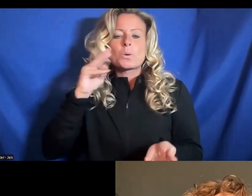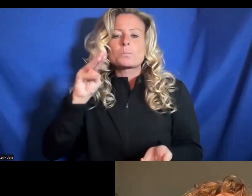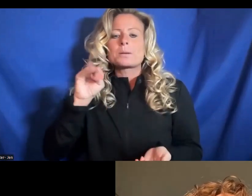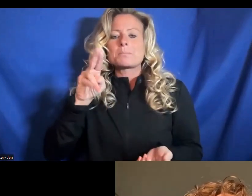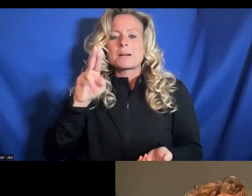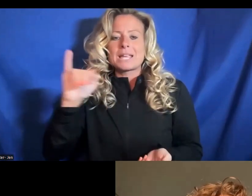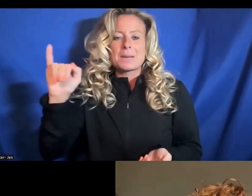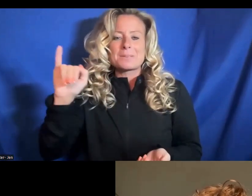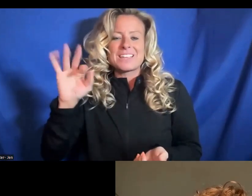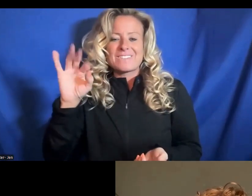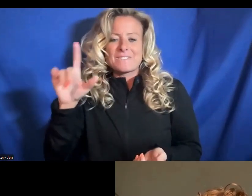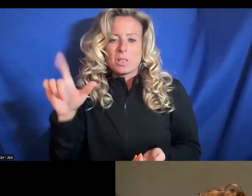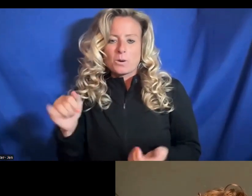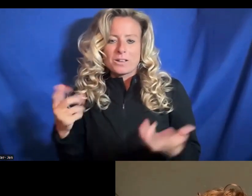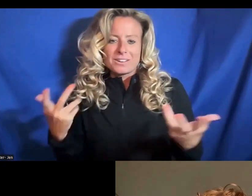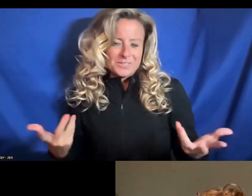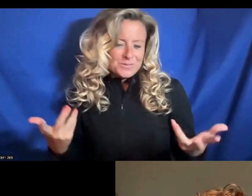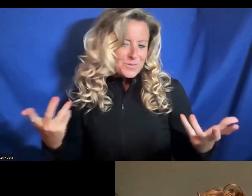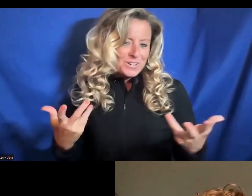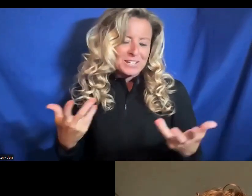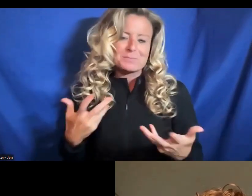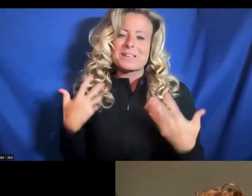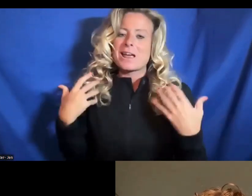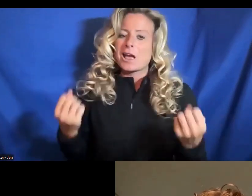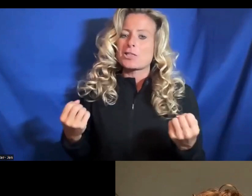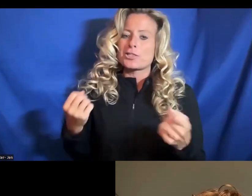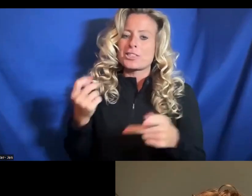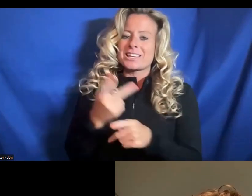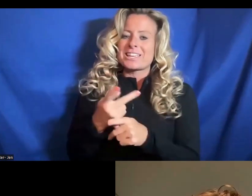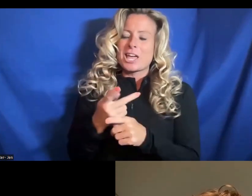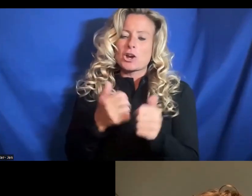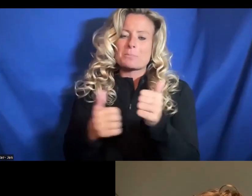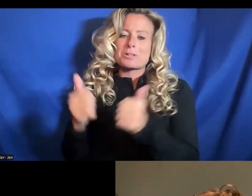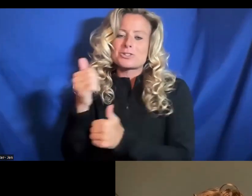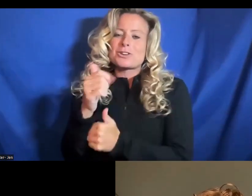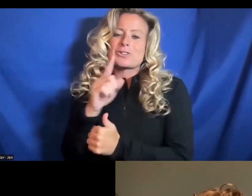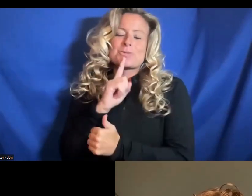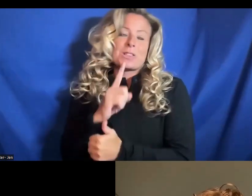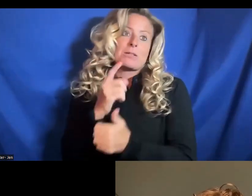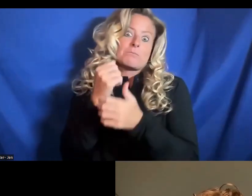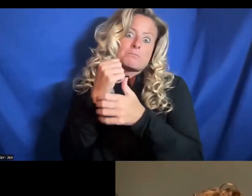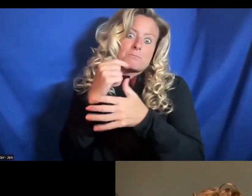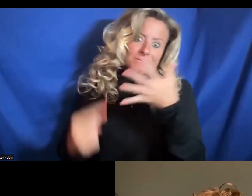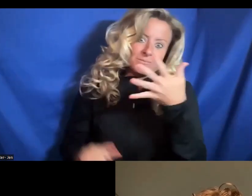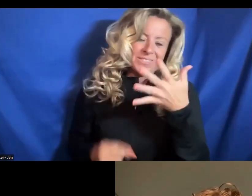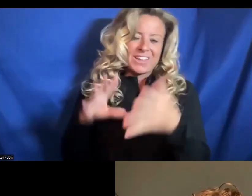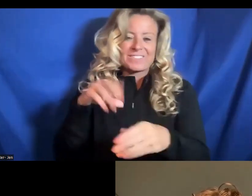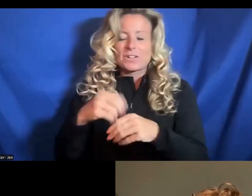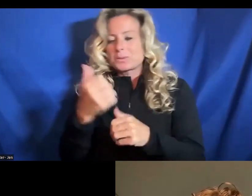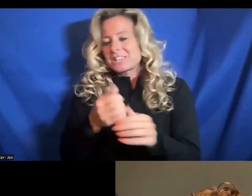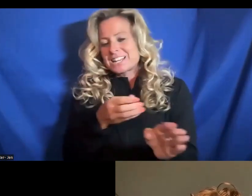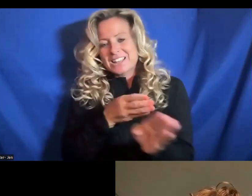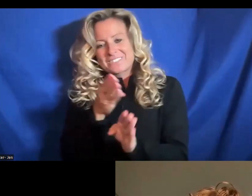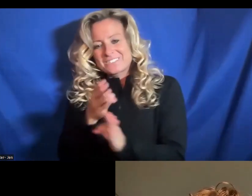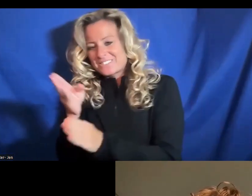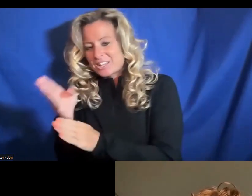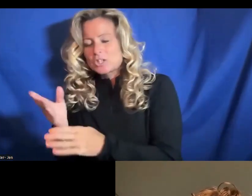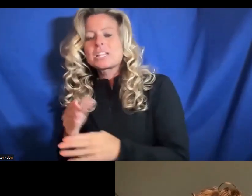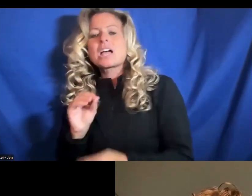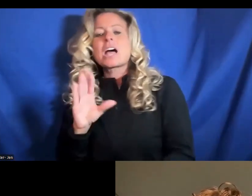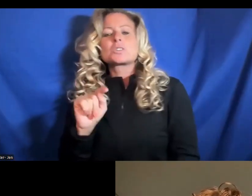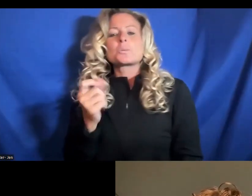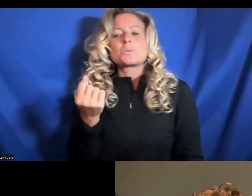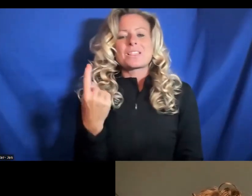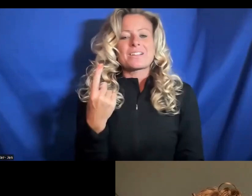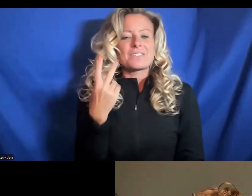Florida. What it's like to be a healthcare administrator. So lots of different ways to be involved in any field. And that'll be October 11th.